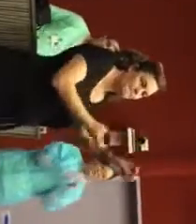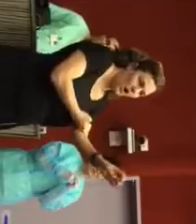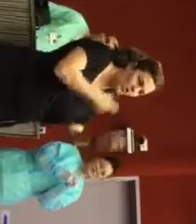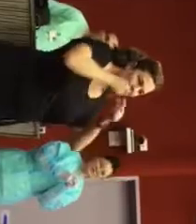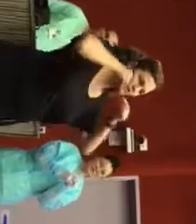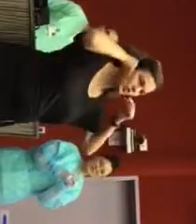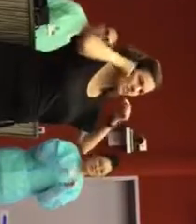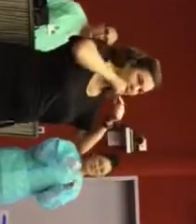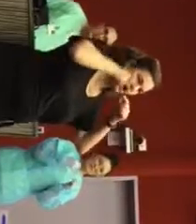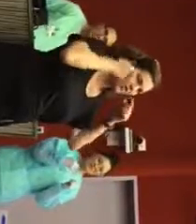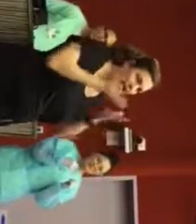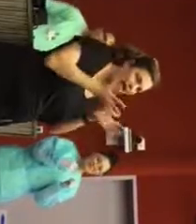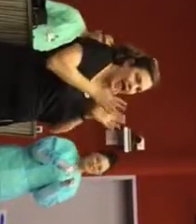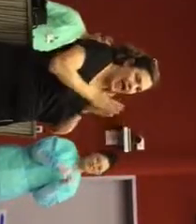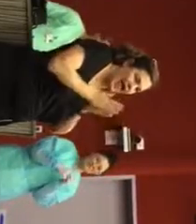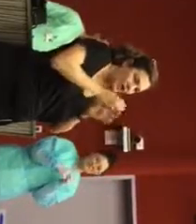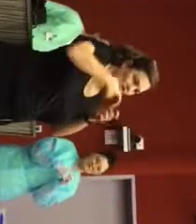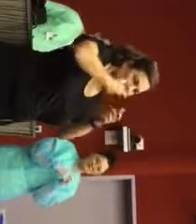your.